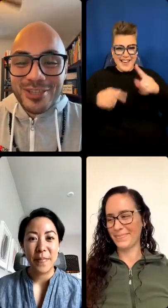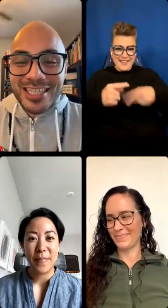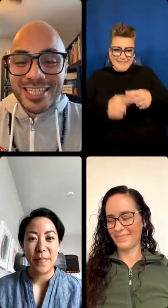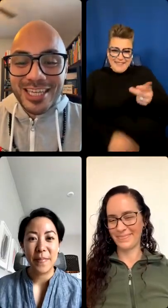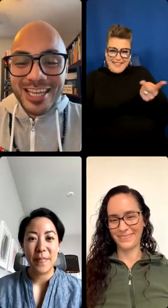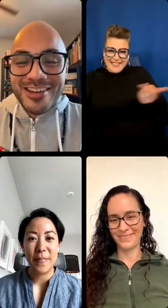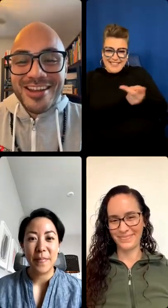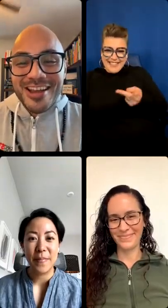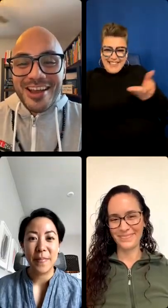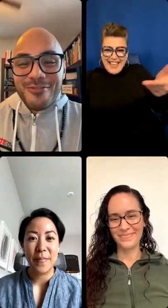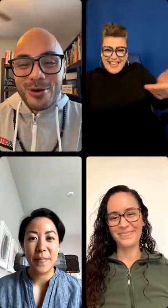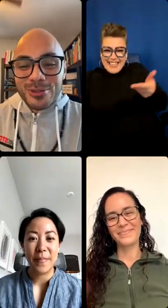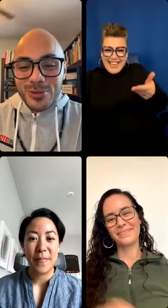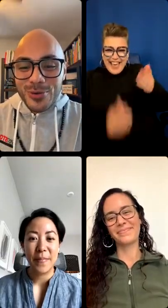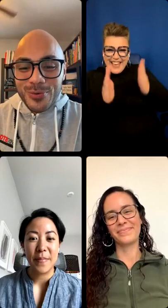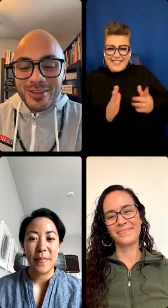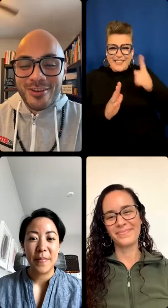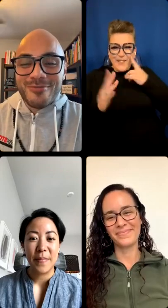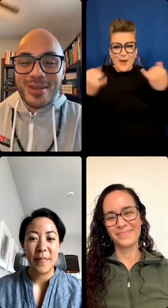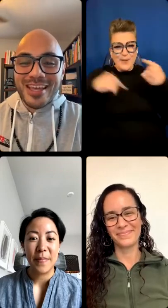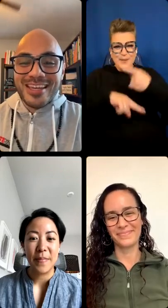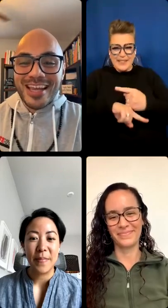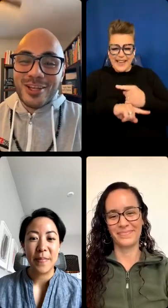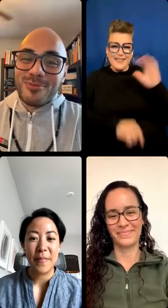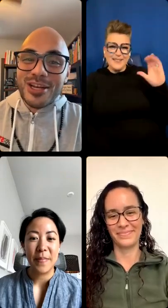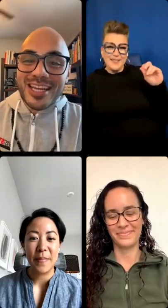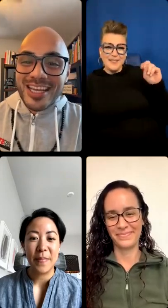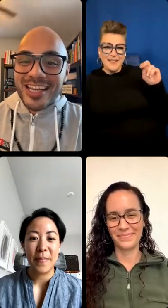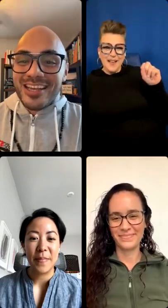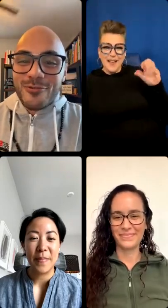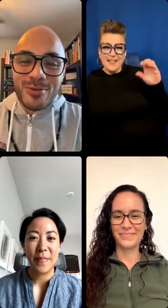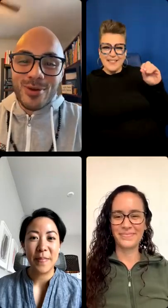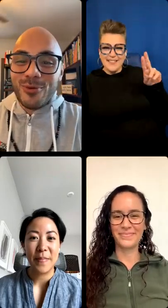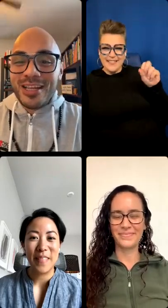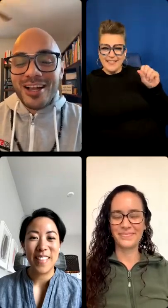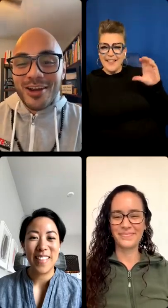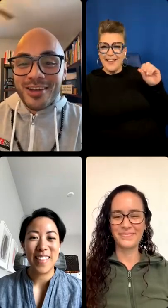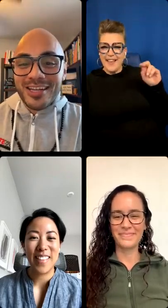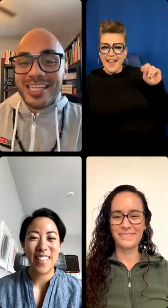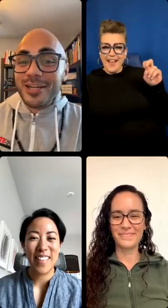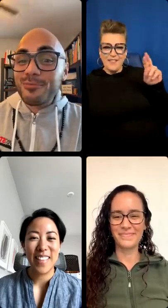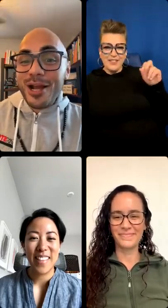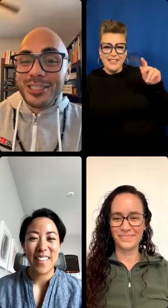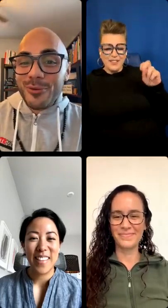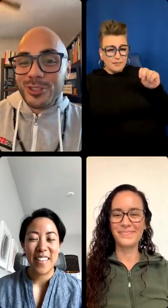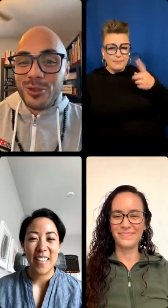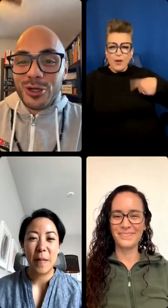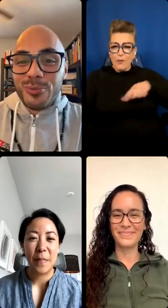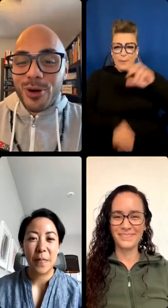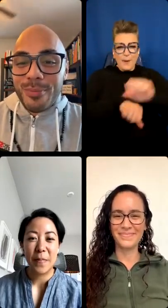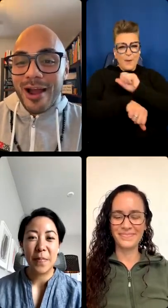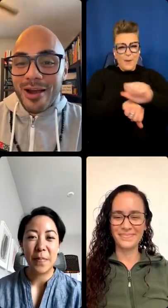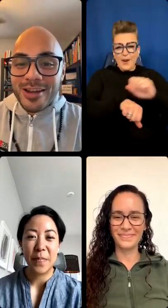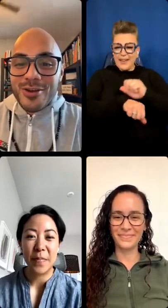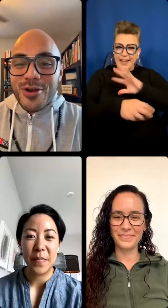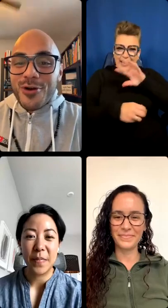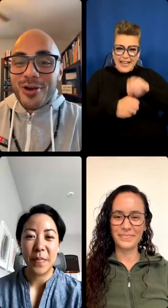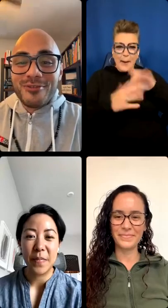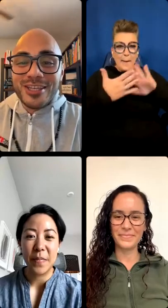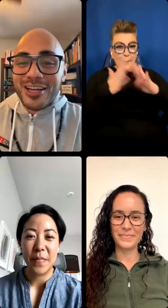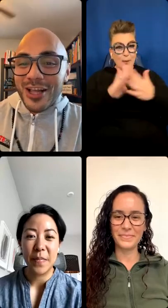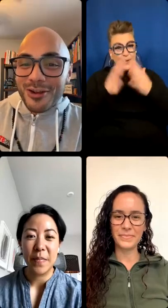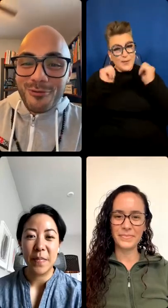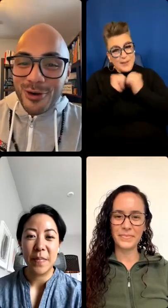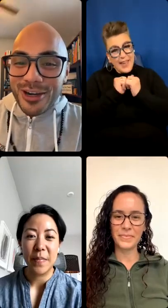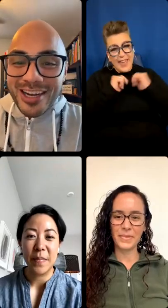conscious conversation, folks who we have been in community, we've been working on an exciting project, which we'll learn more about, and who